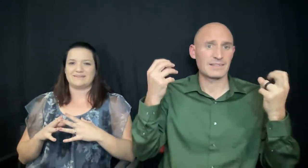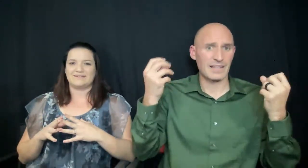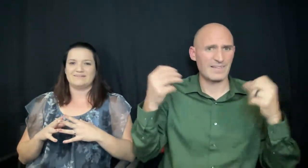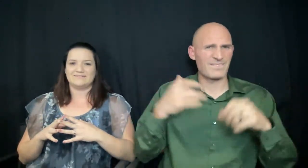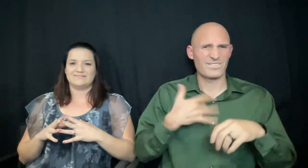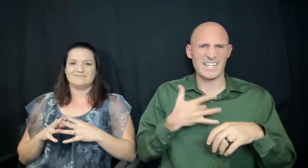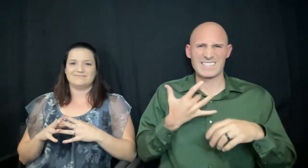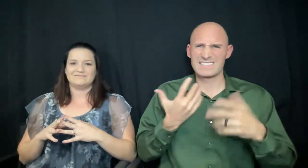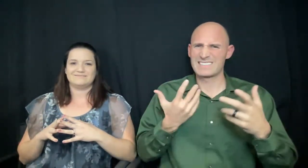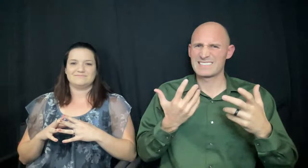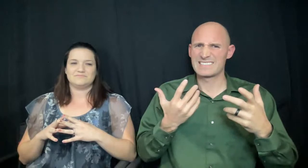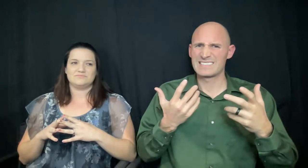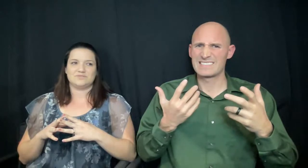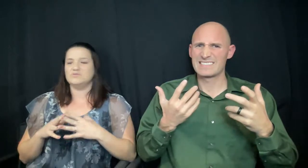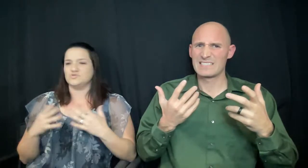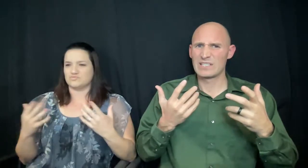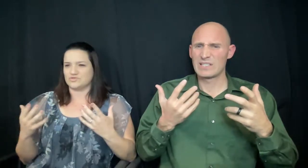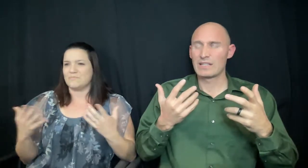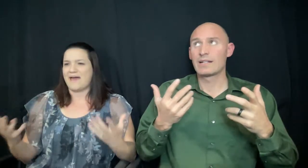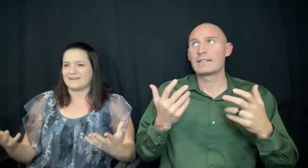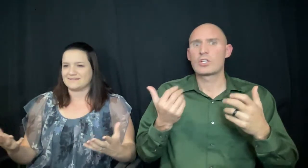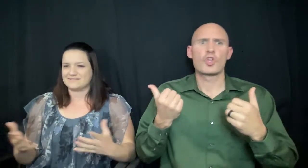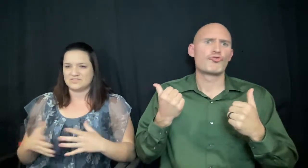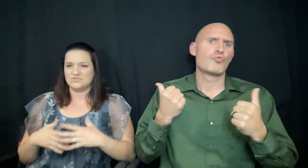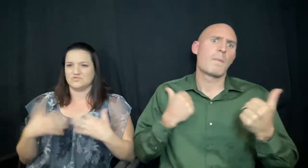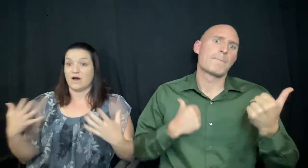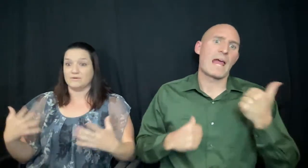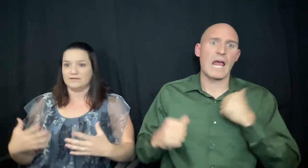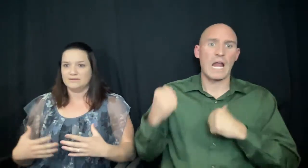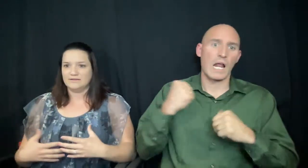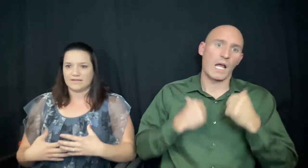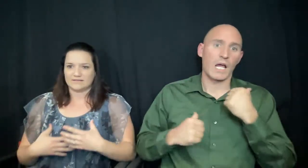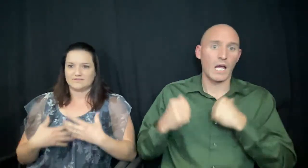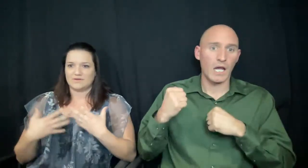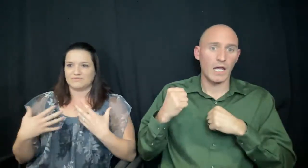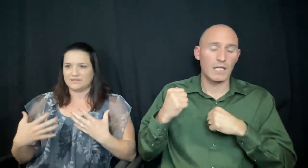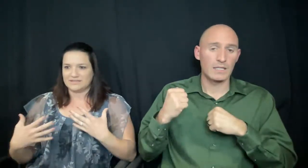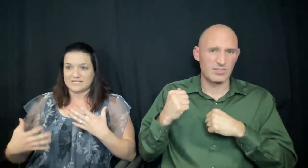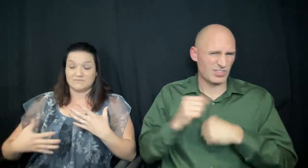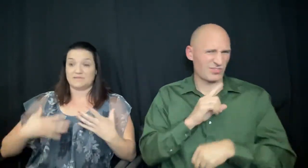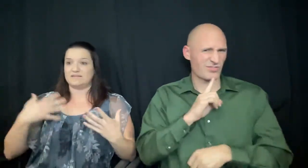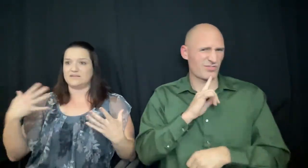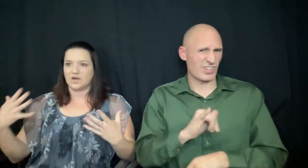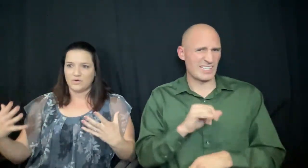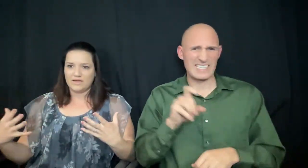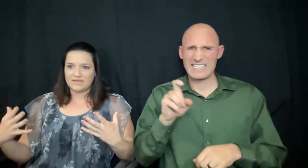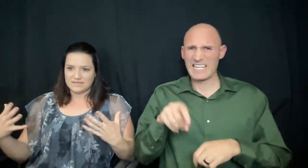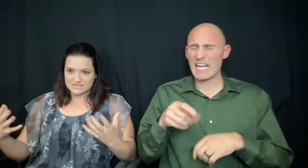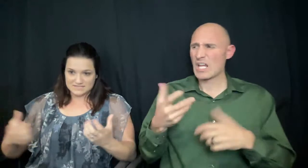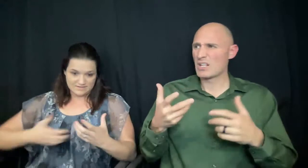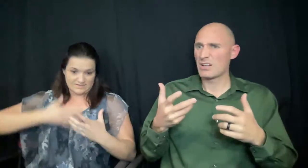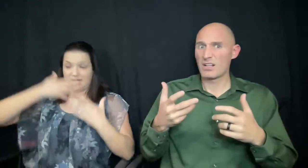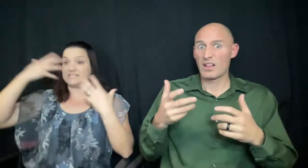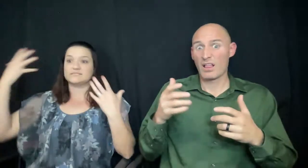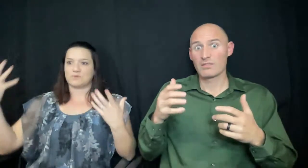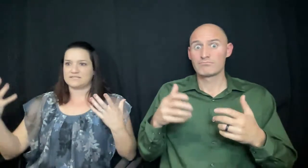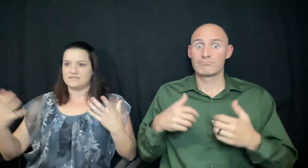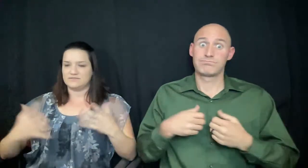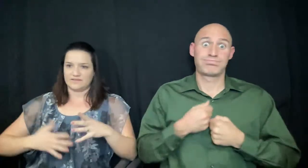being too dramatic. It's too drama. Like, do I really need to be, this expressive and